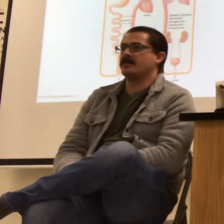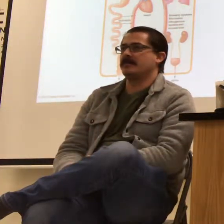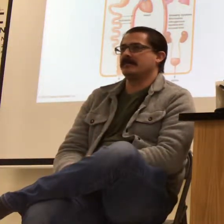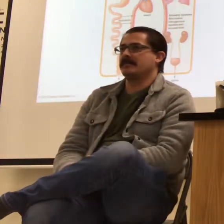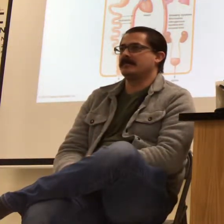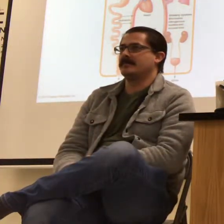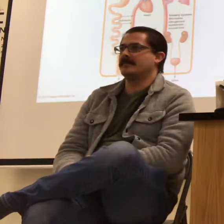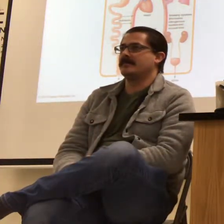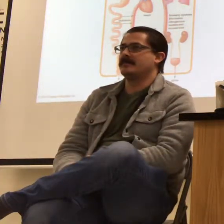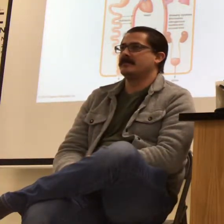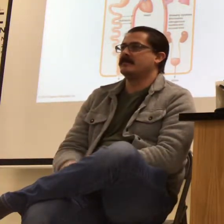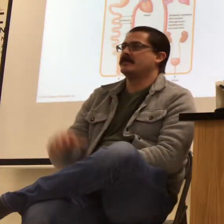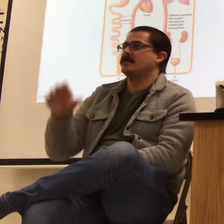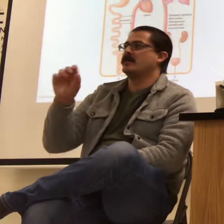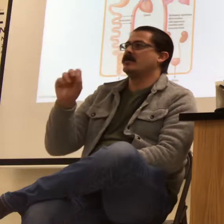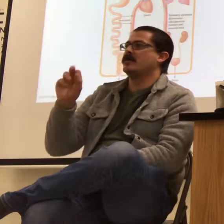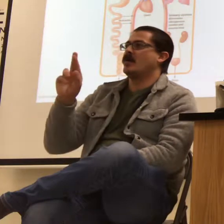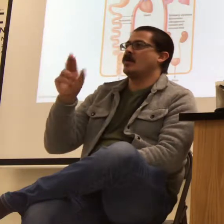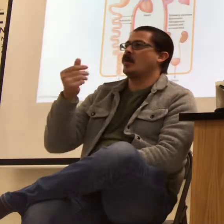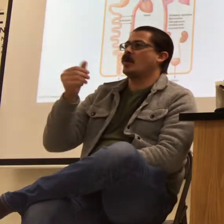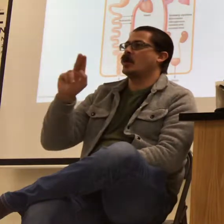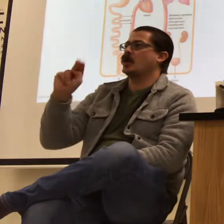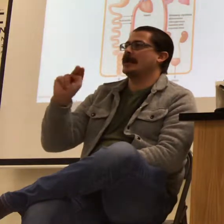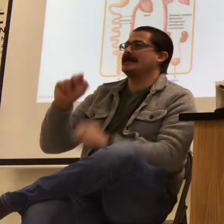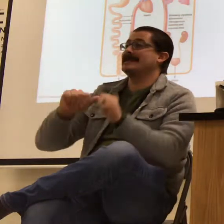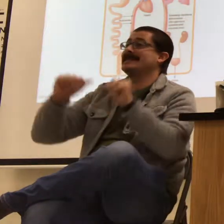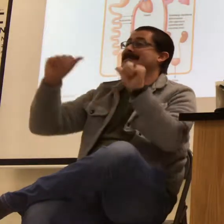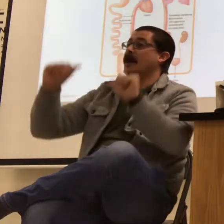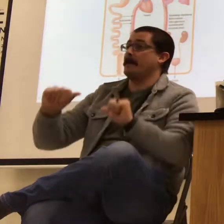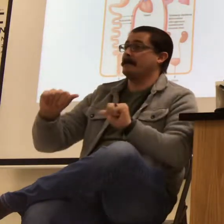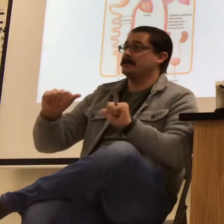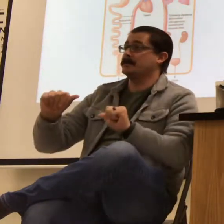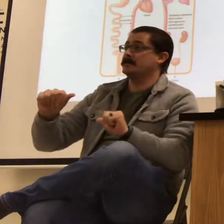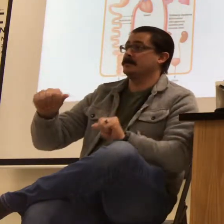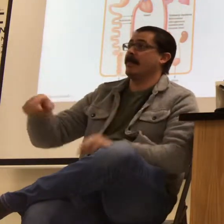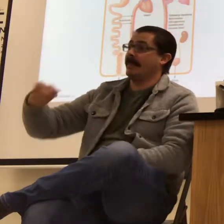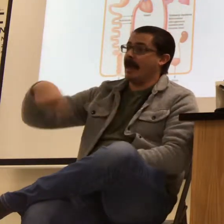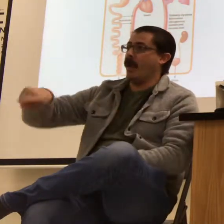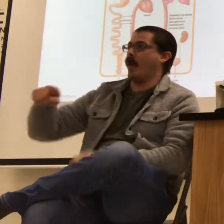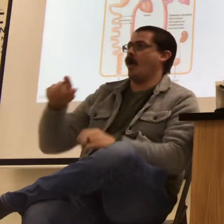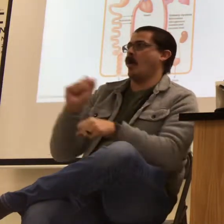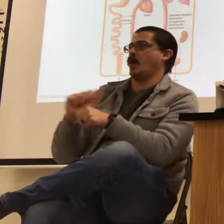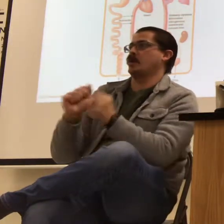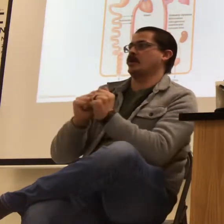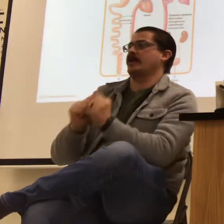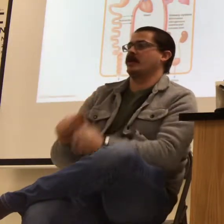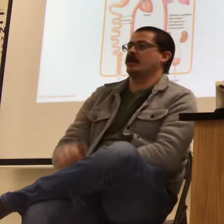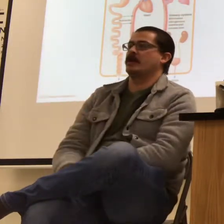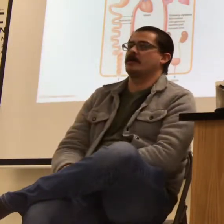How about I just say organ systems work together?